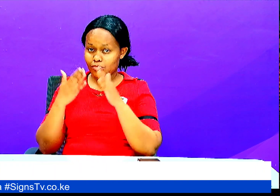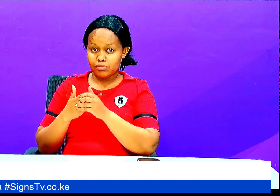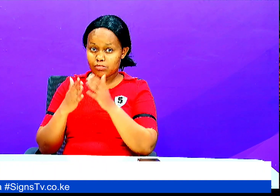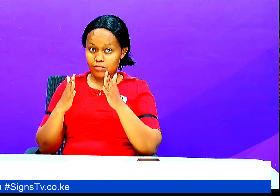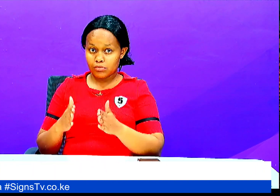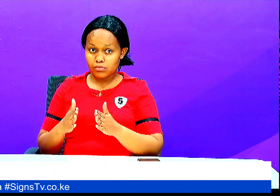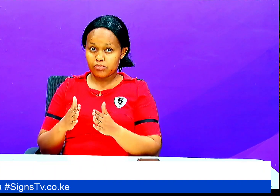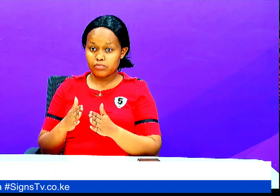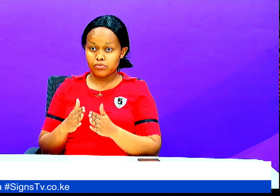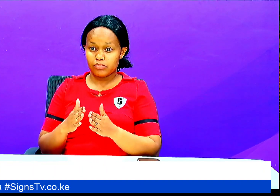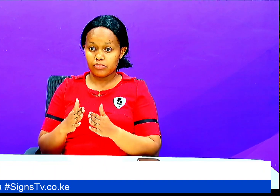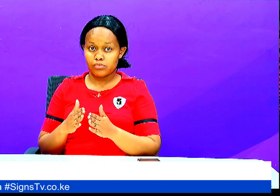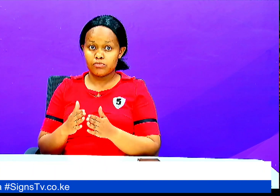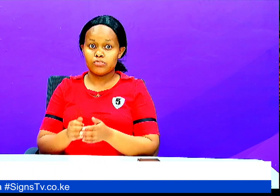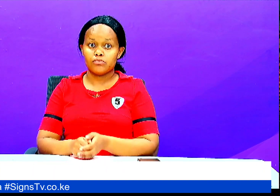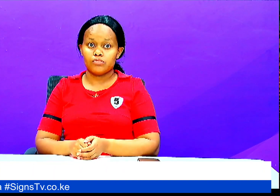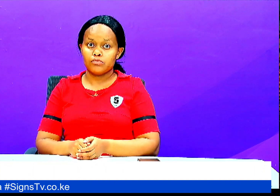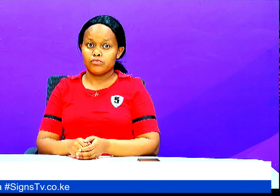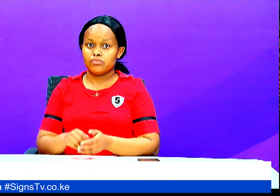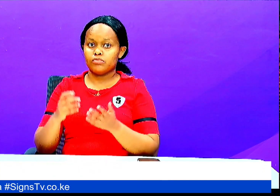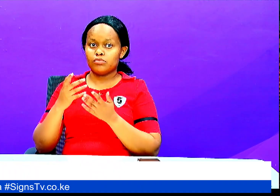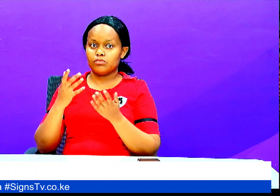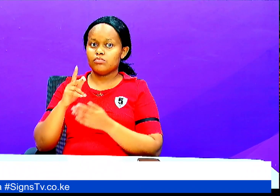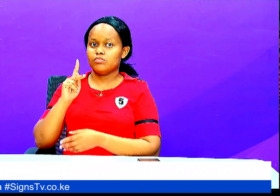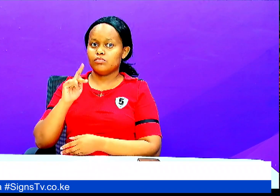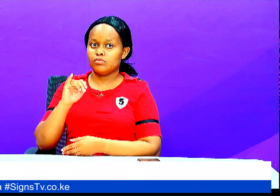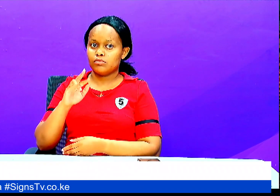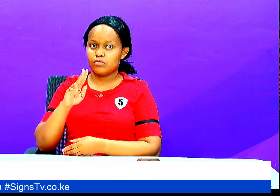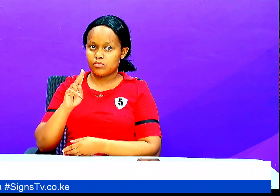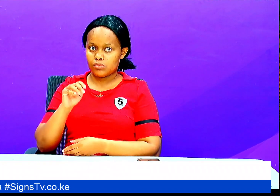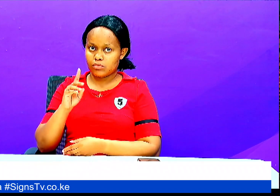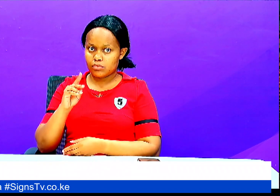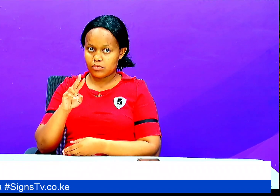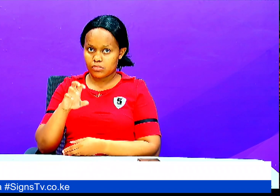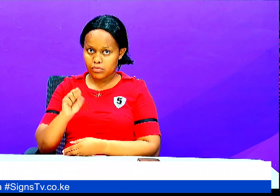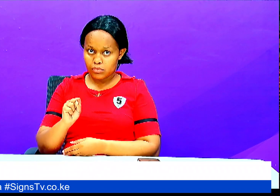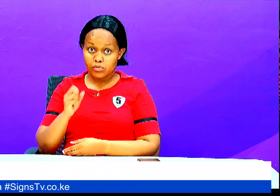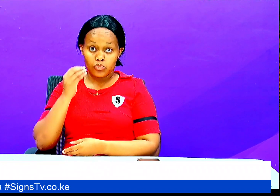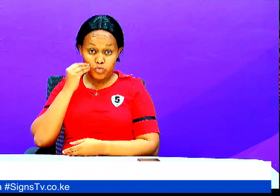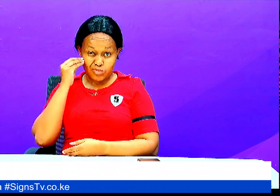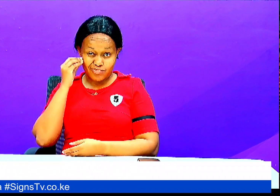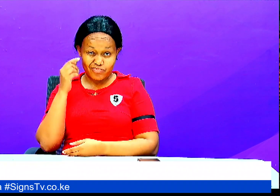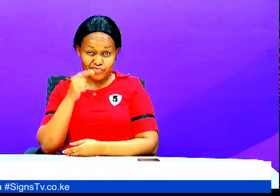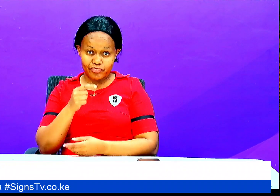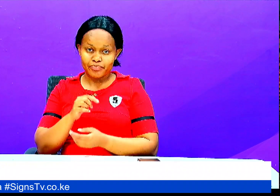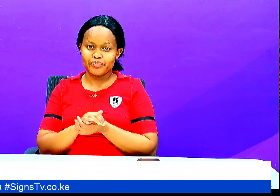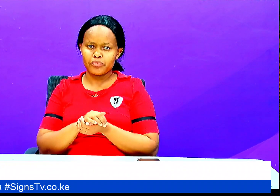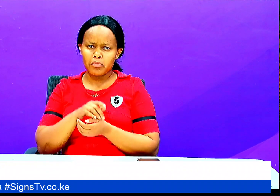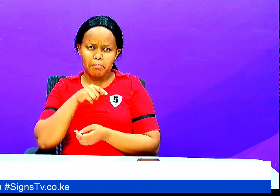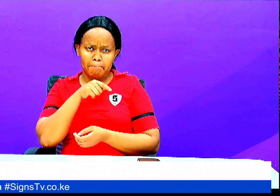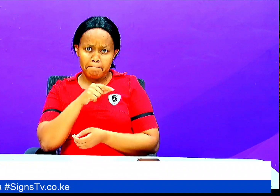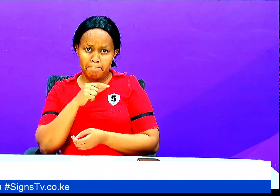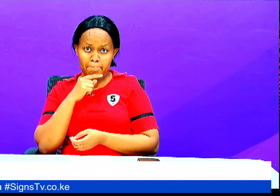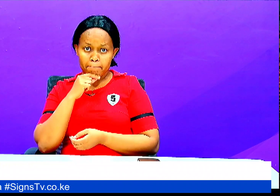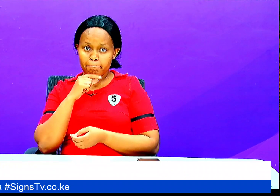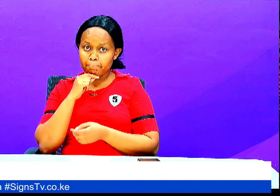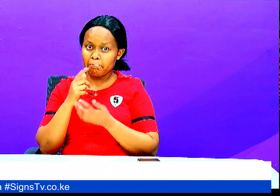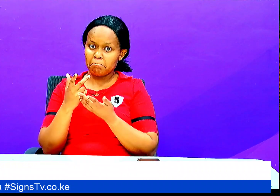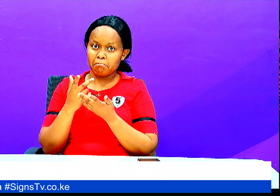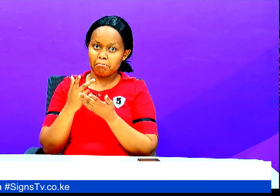development agenda. Speaking during a meeting with Meru leaders at